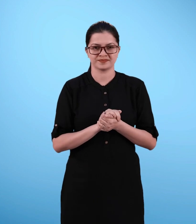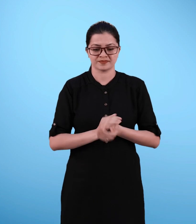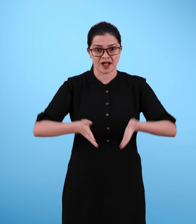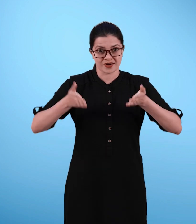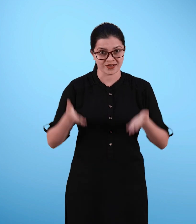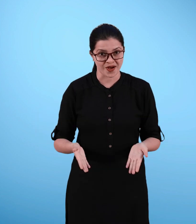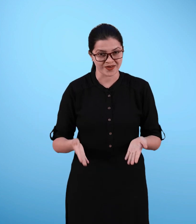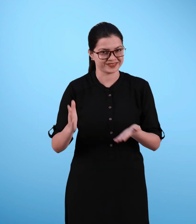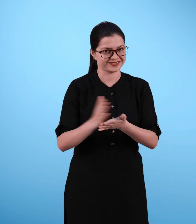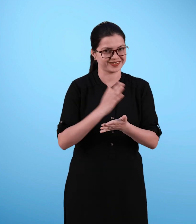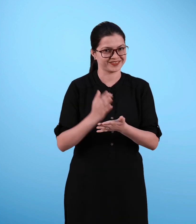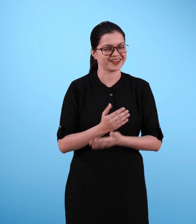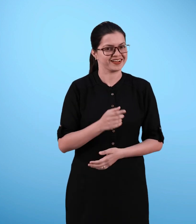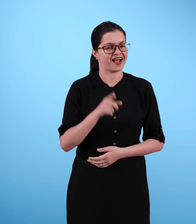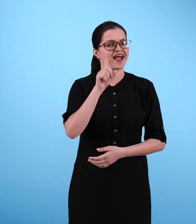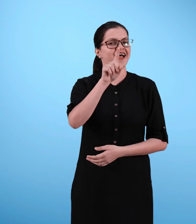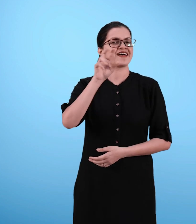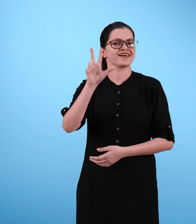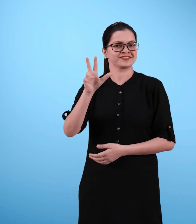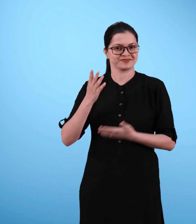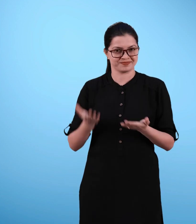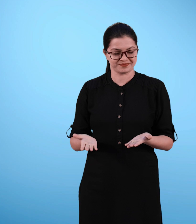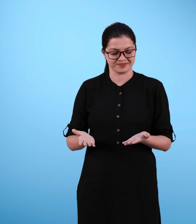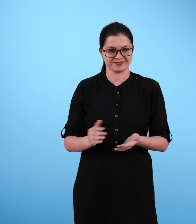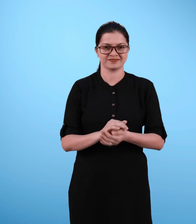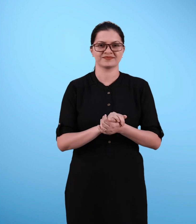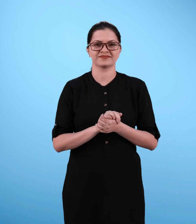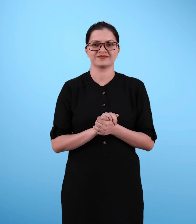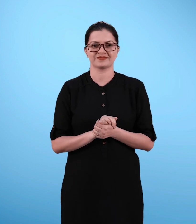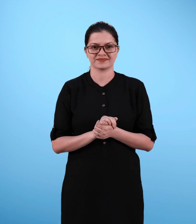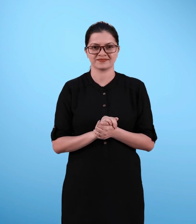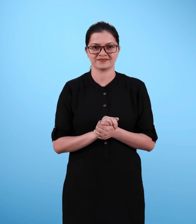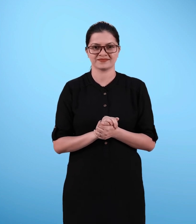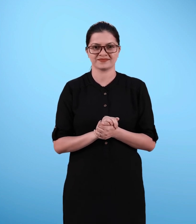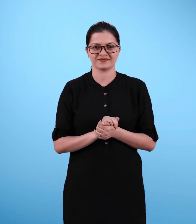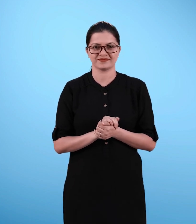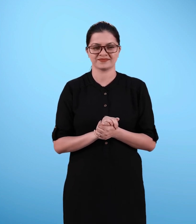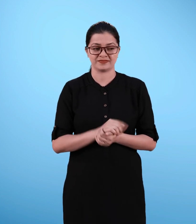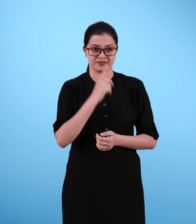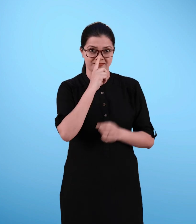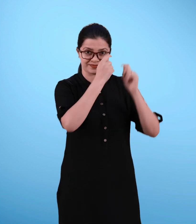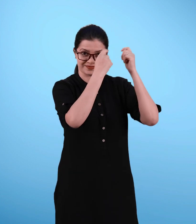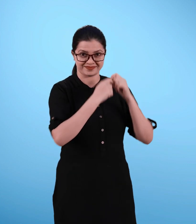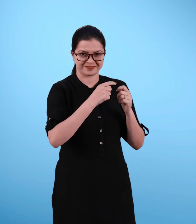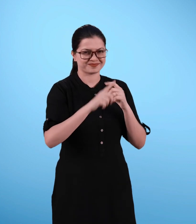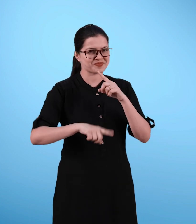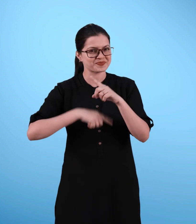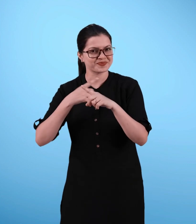18. Page 18. Fiber to fabric. Paheli and Bujo won Fiber the first to prize fabric. in a